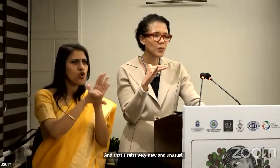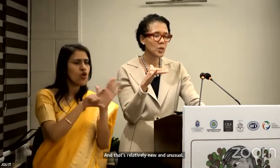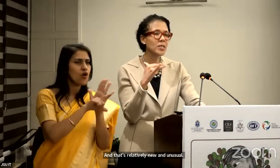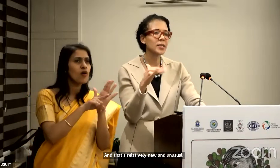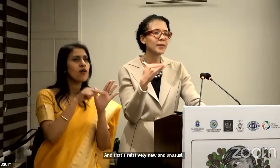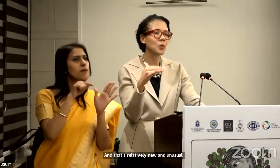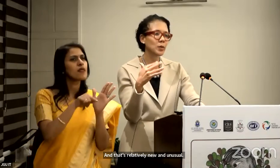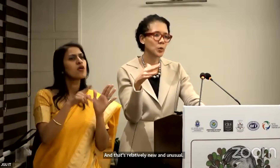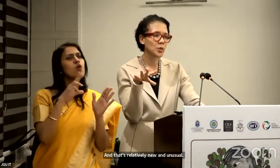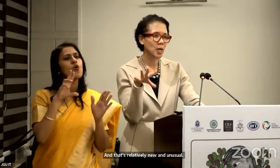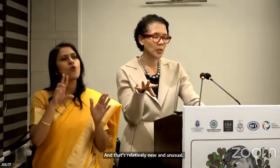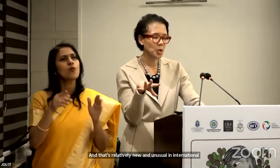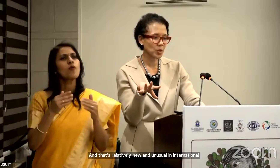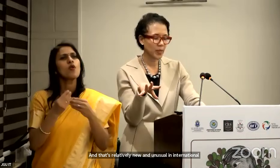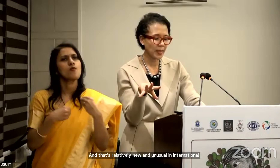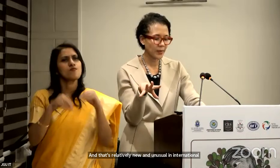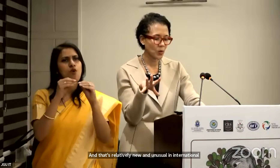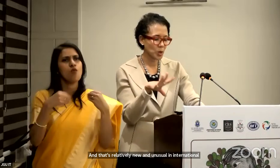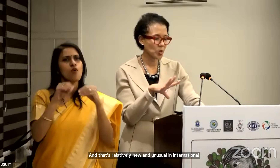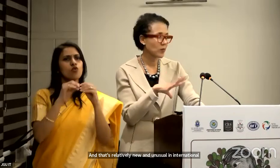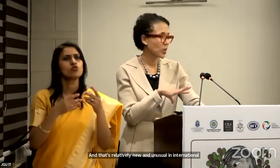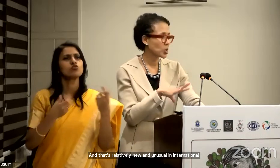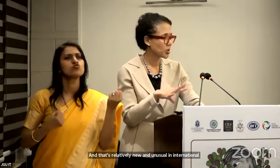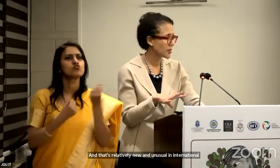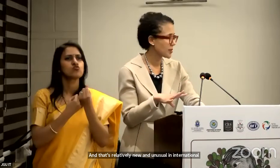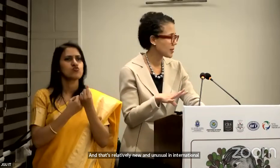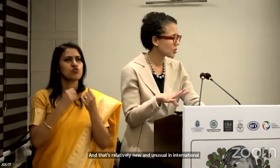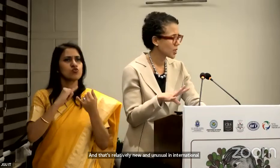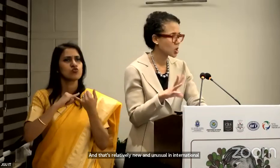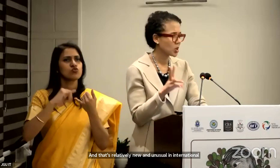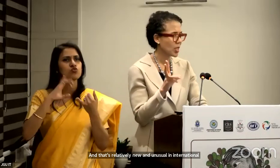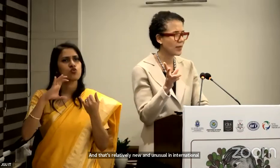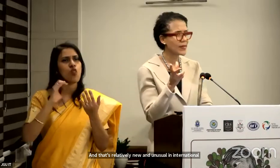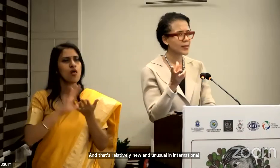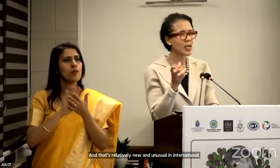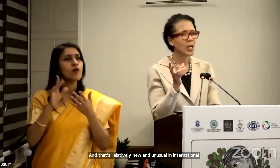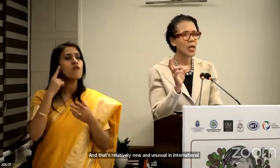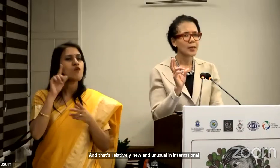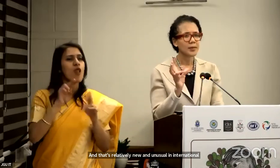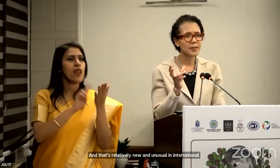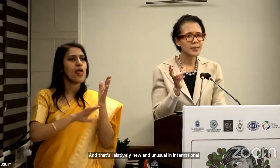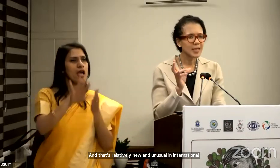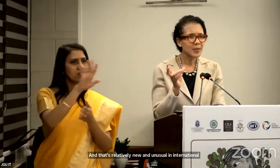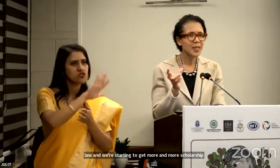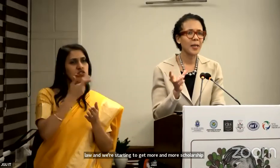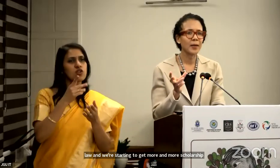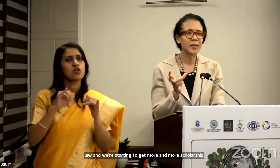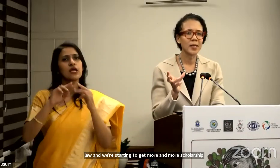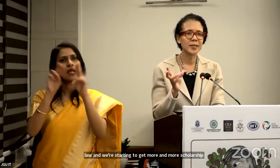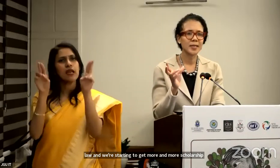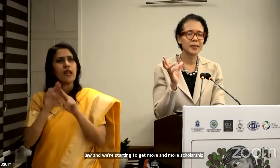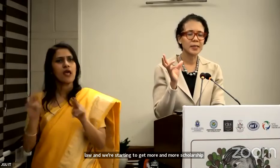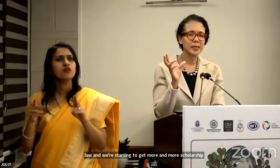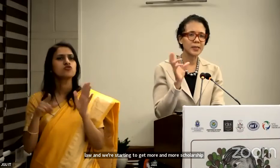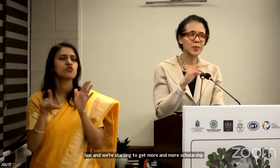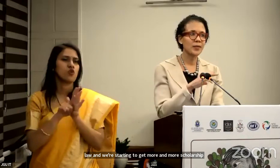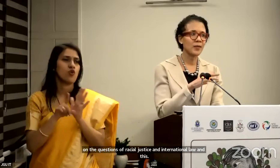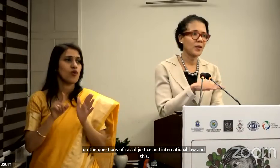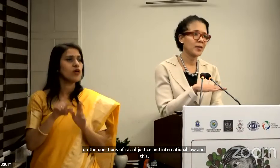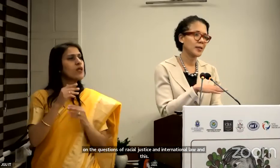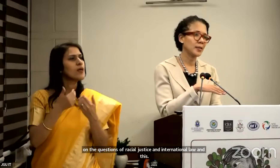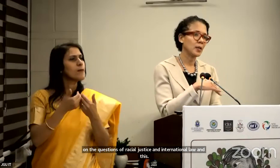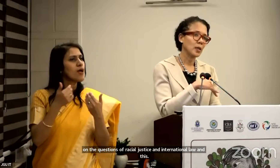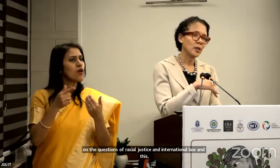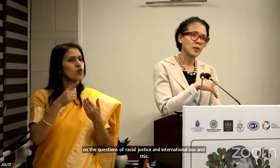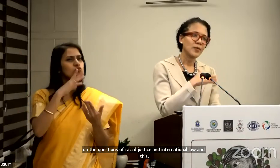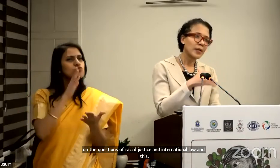we're starting to get more and more scholarship on the questions of racial justice in international law. And this seeming paradox that despite the